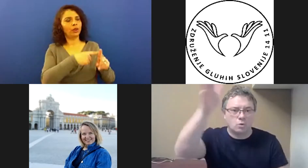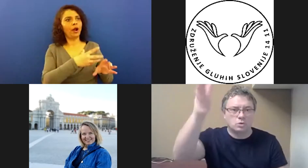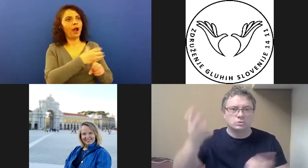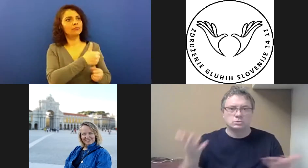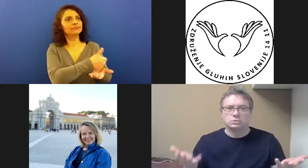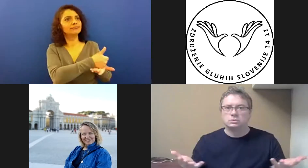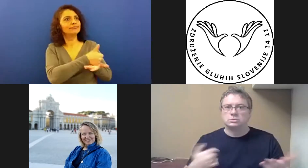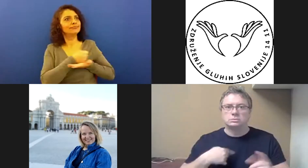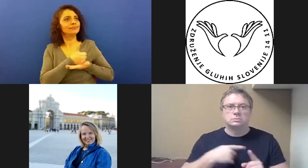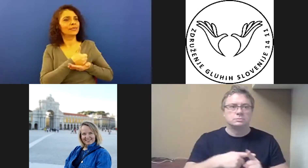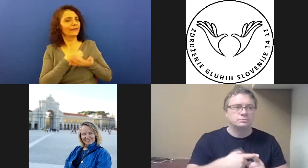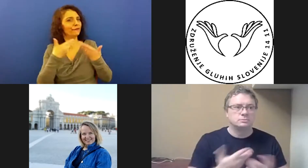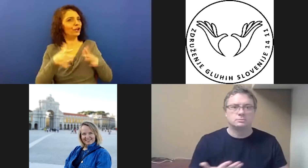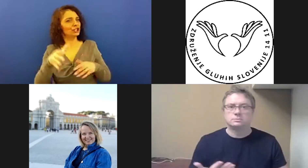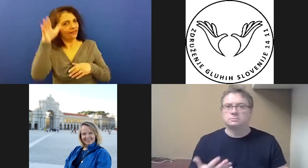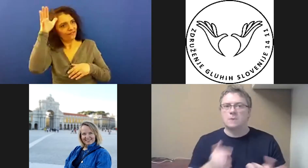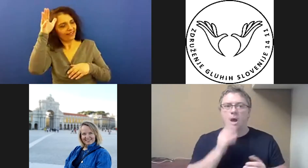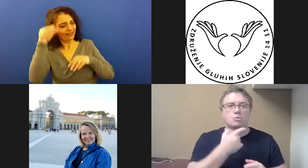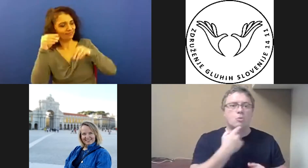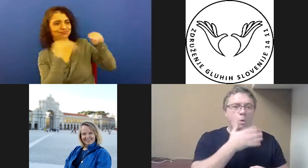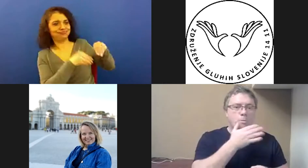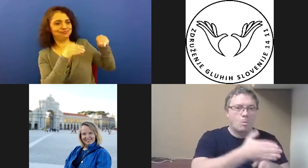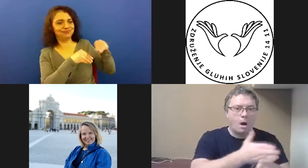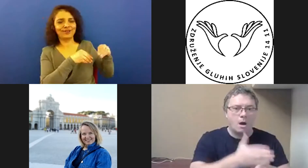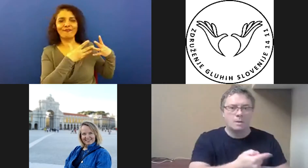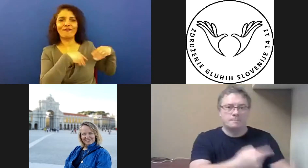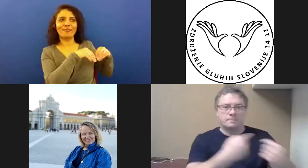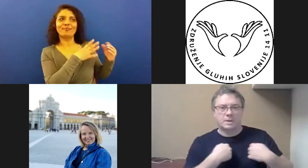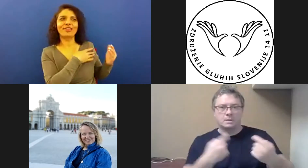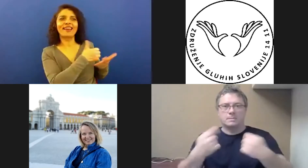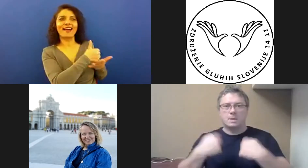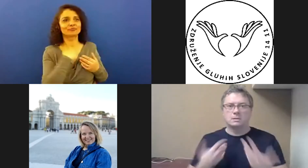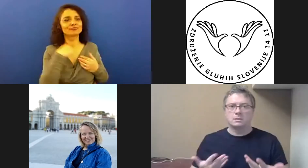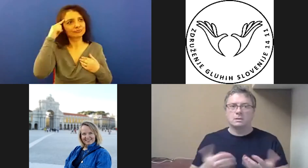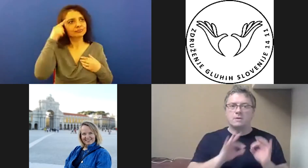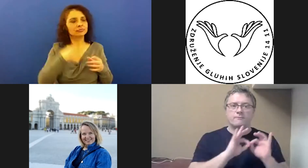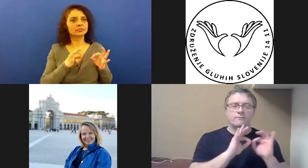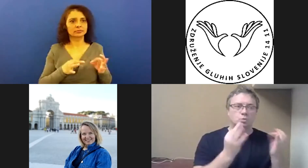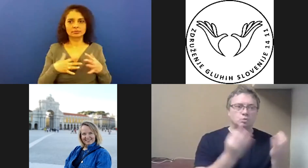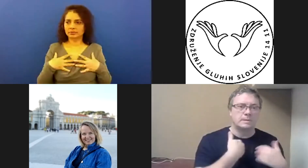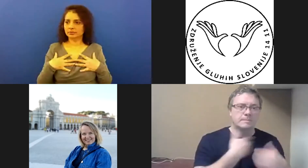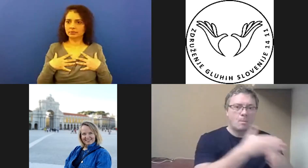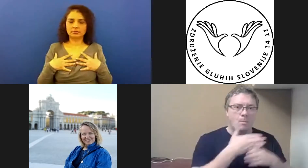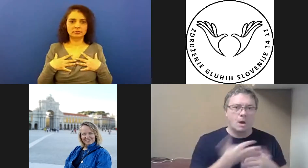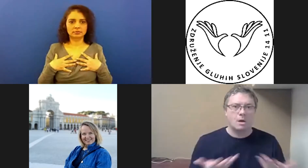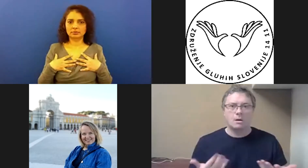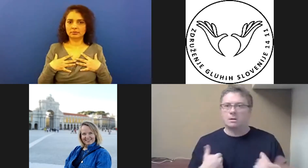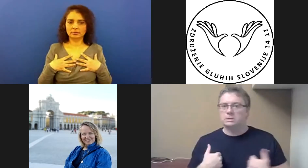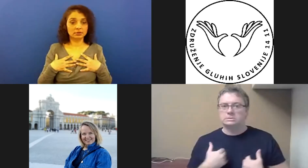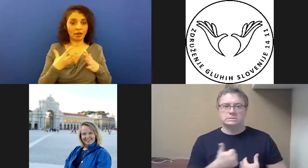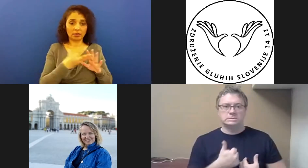so uncertain about the future. I always counted on my family living forever, counting on their